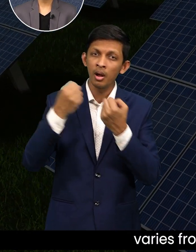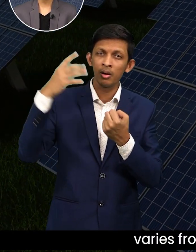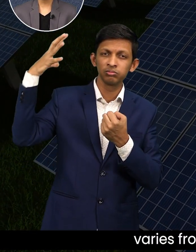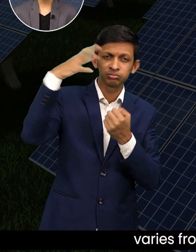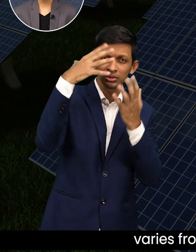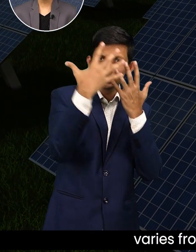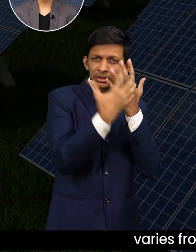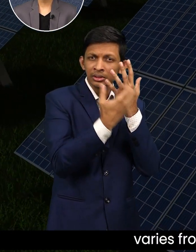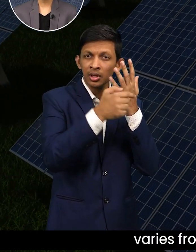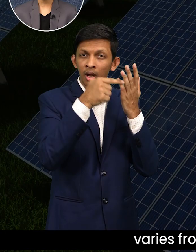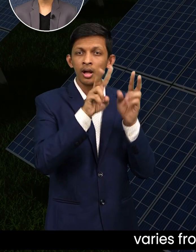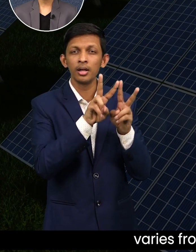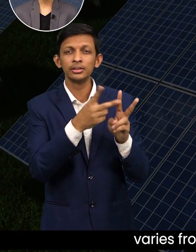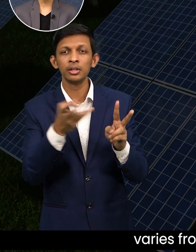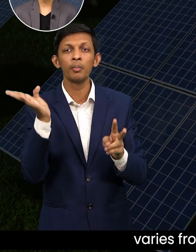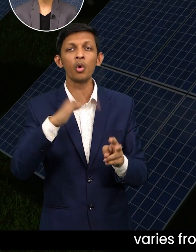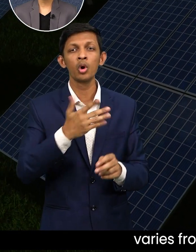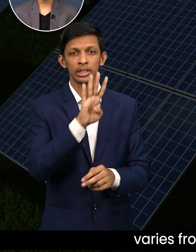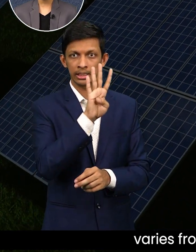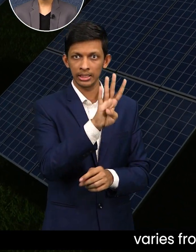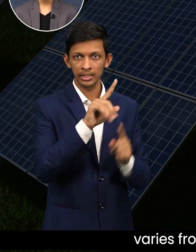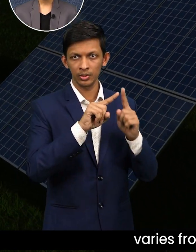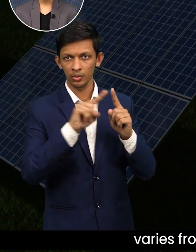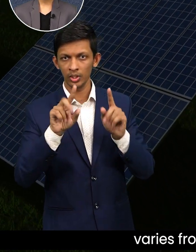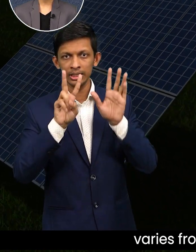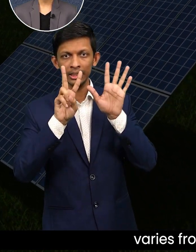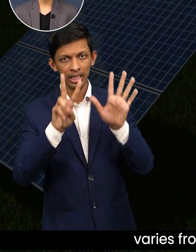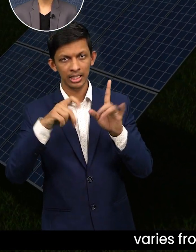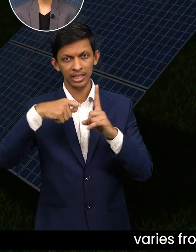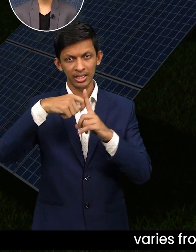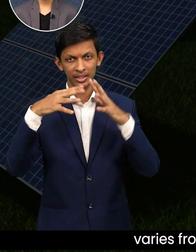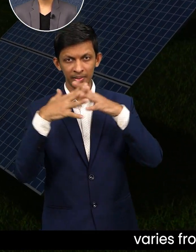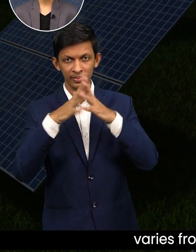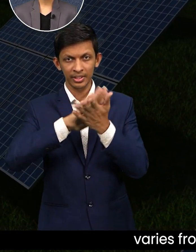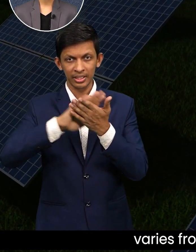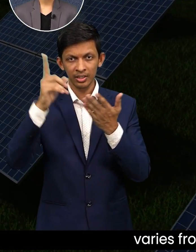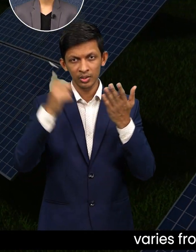4 to 7 kilowatt hour per meter square in our country.